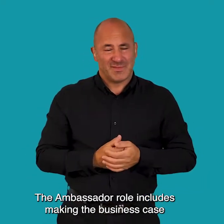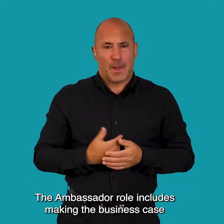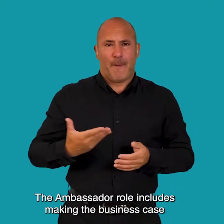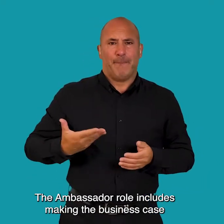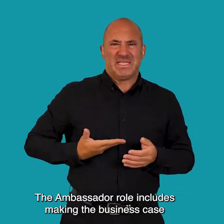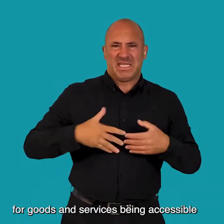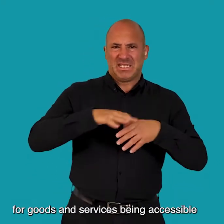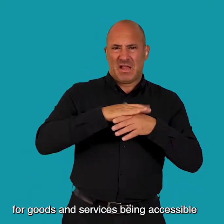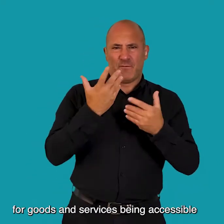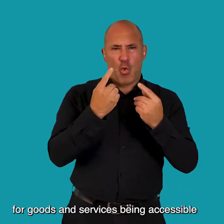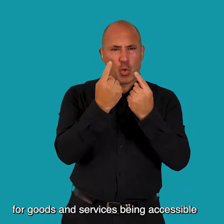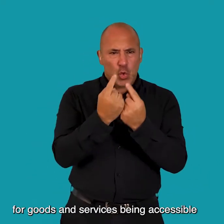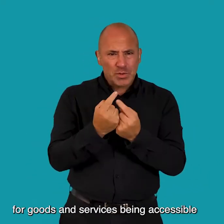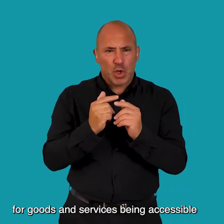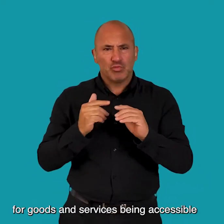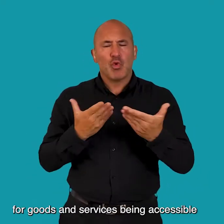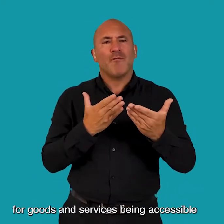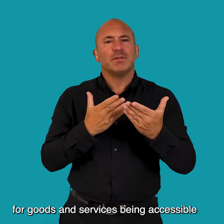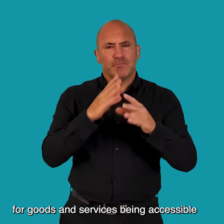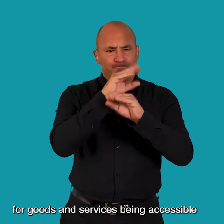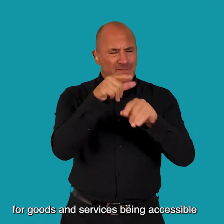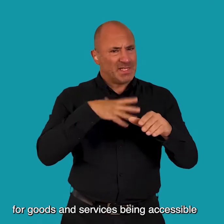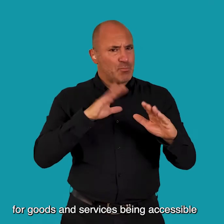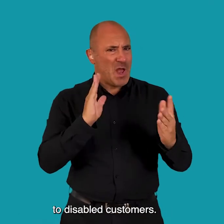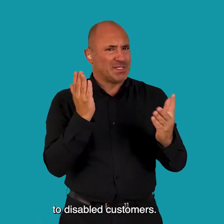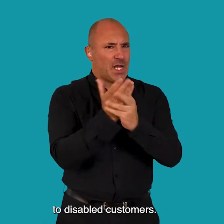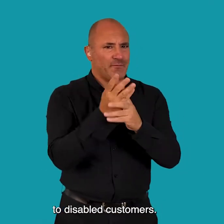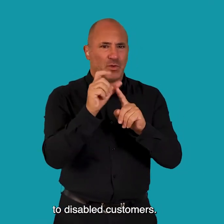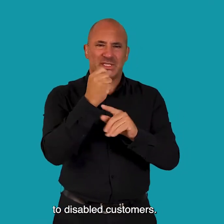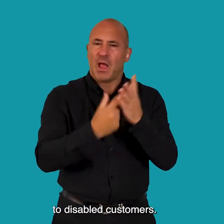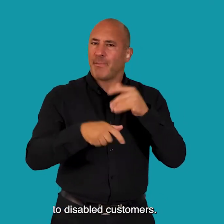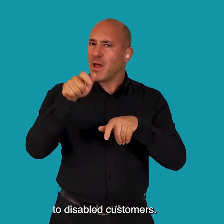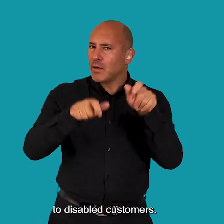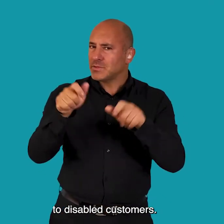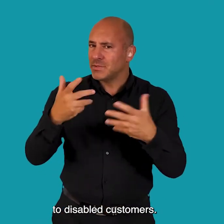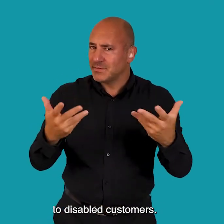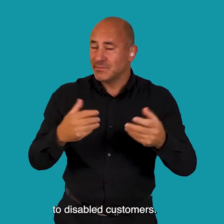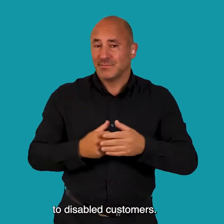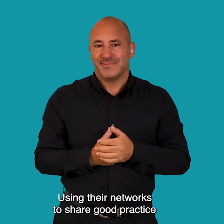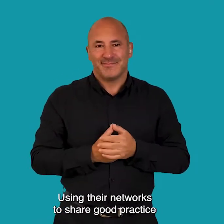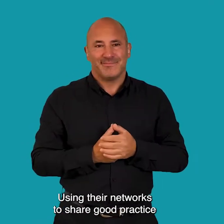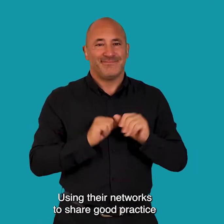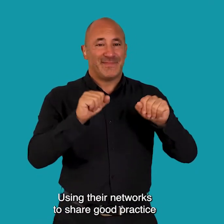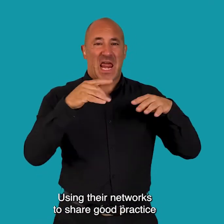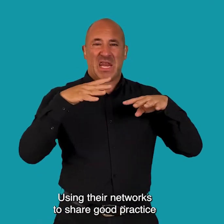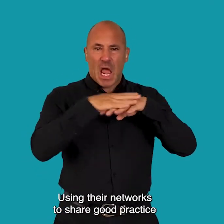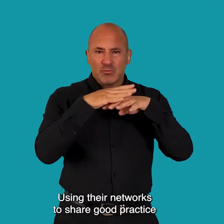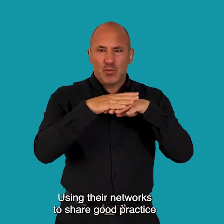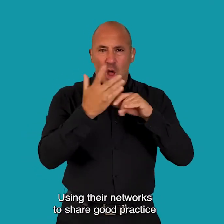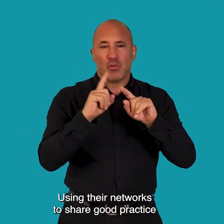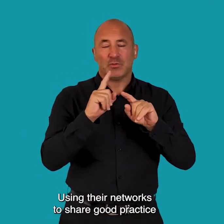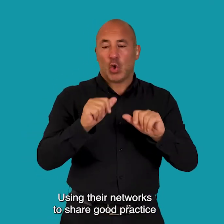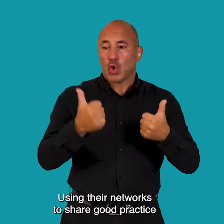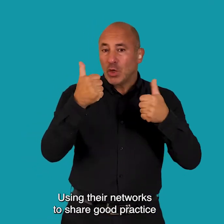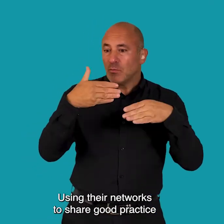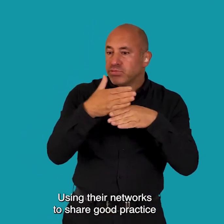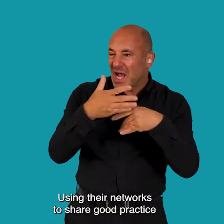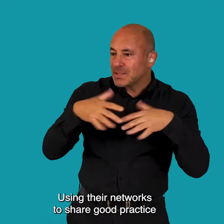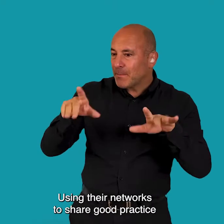business case for goods and services being accessible to disabled customers, using their networks to share good practice and